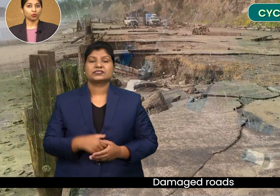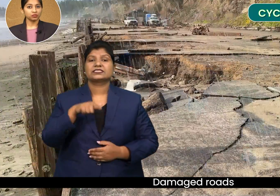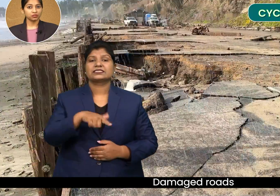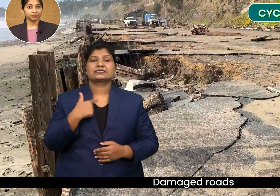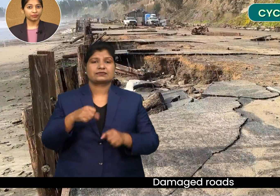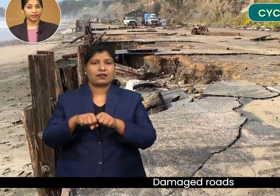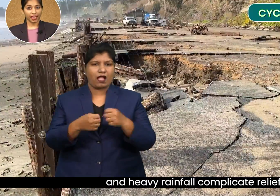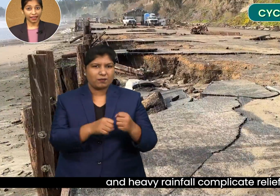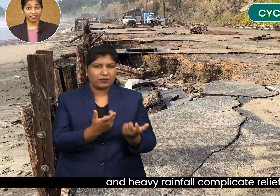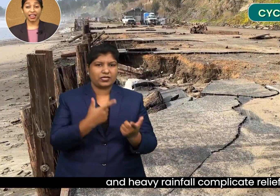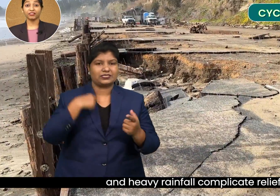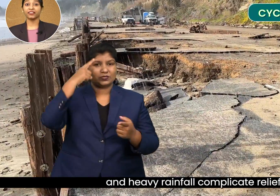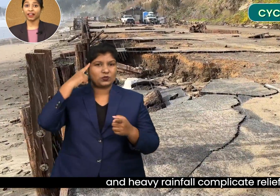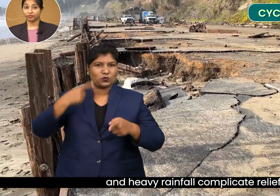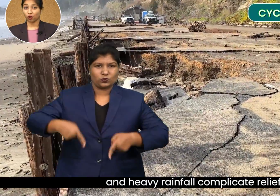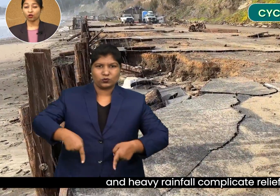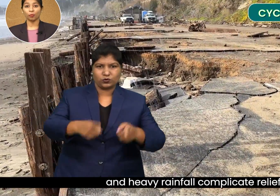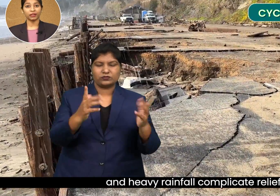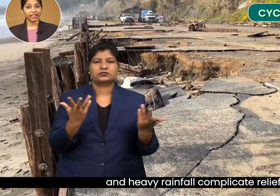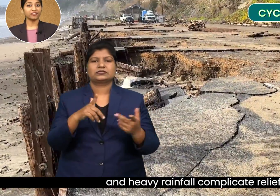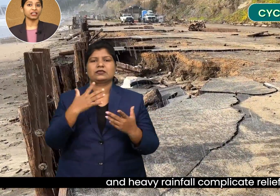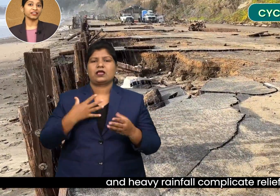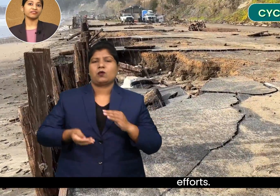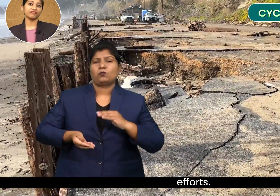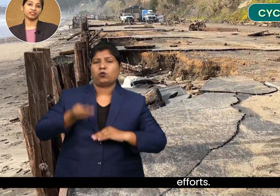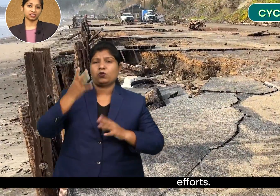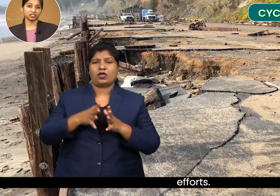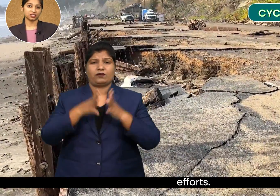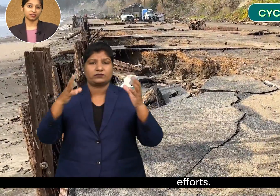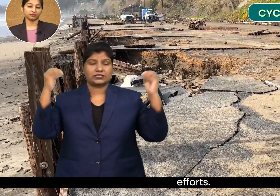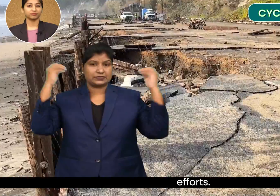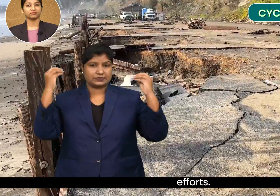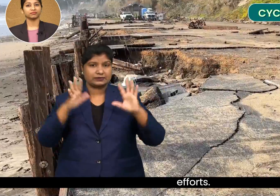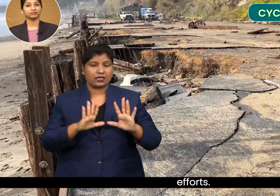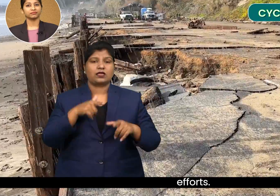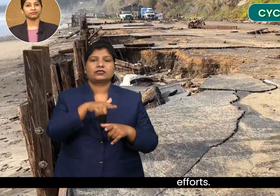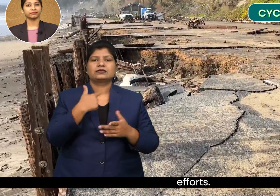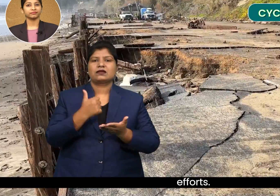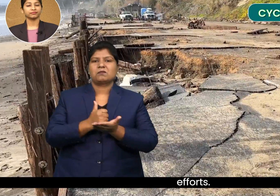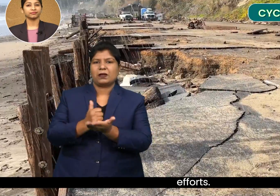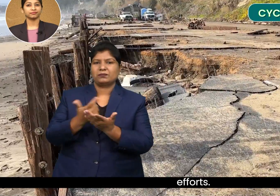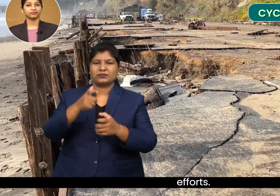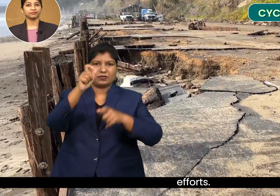Damaged roads and heavy rainfall complicate relief efforts.